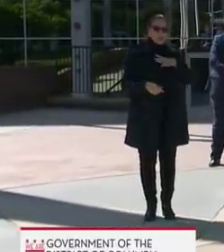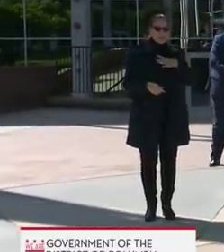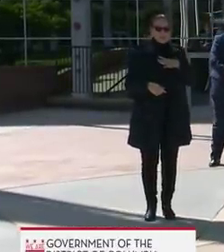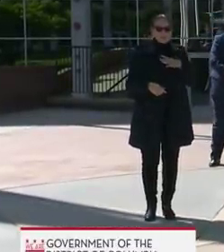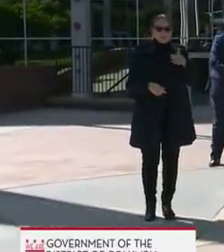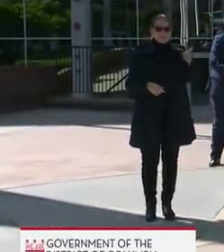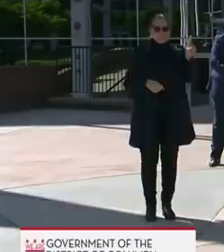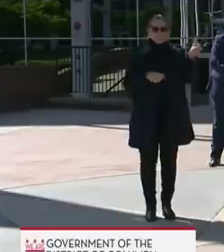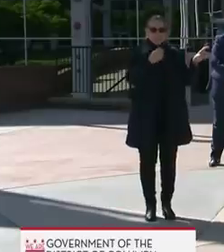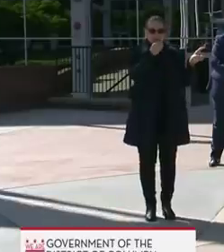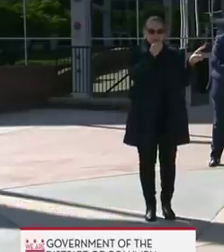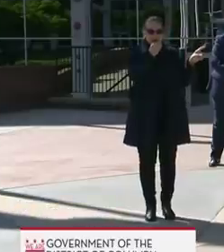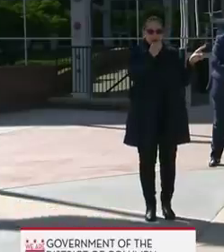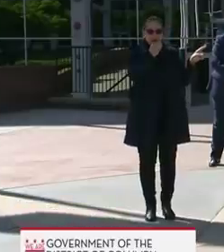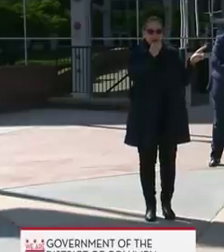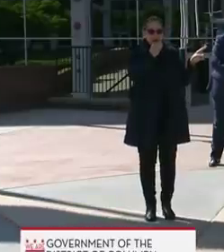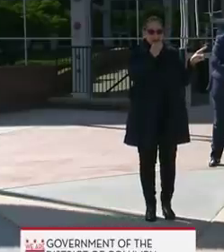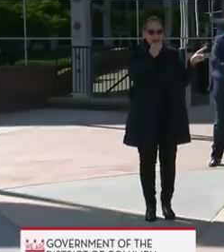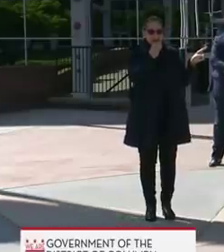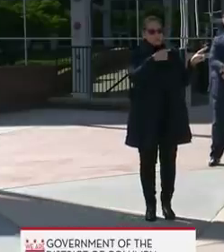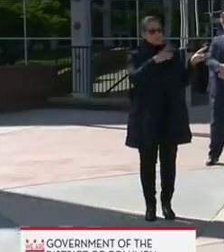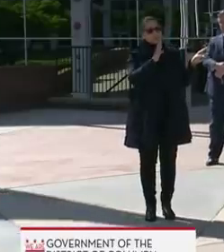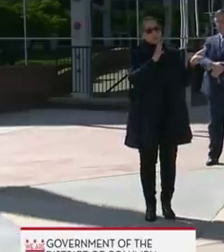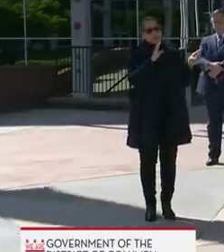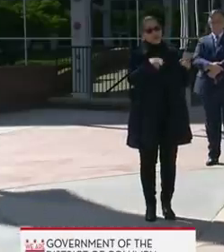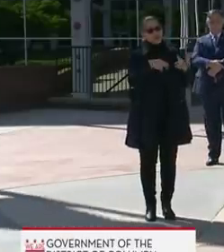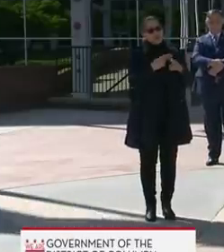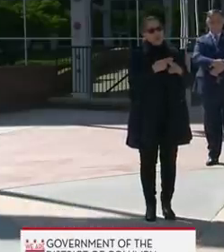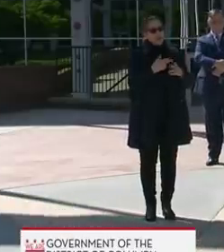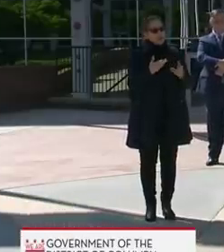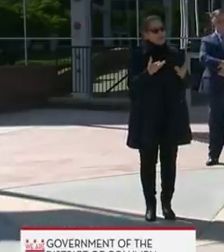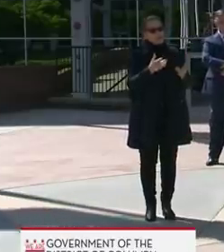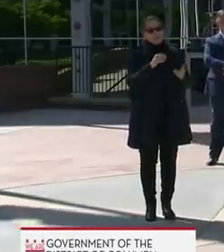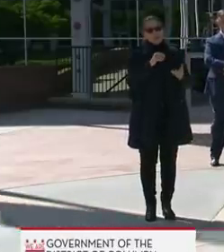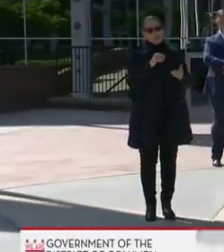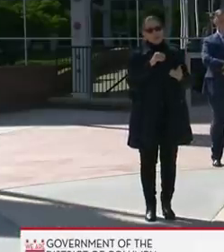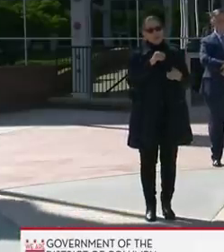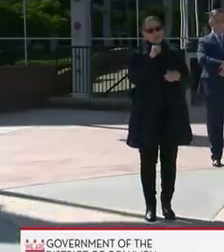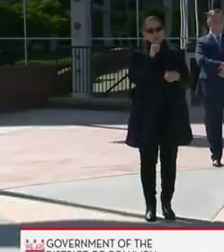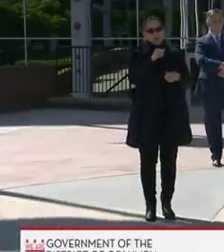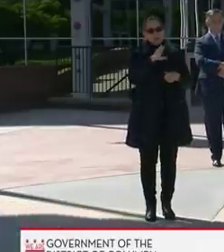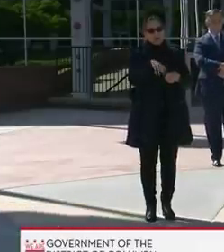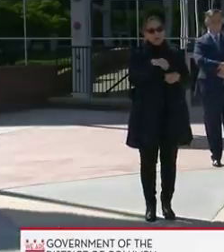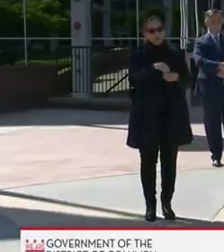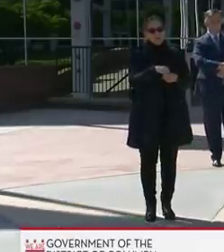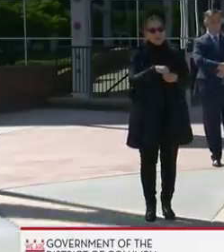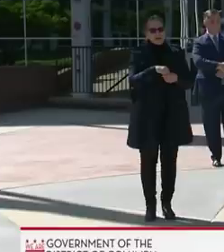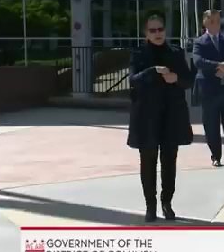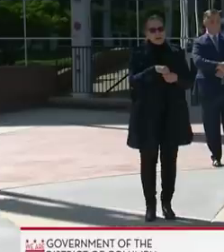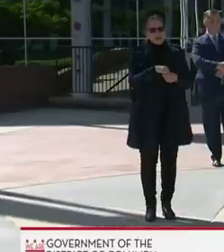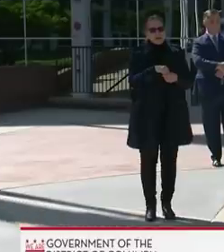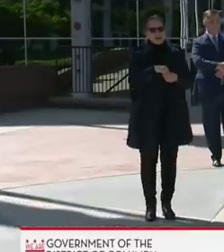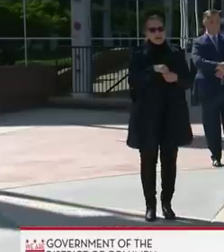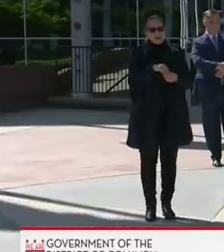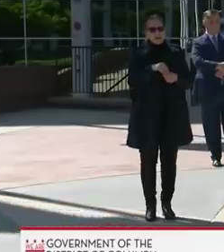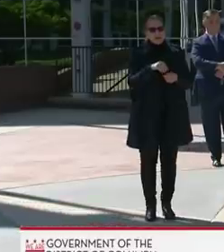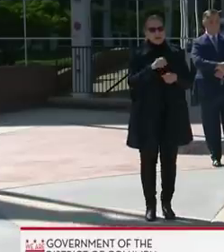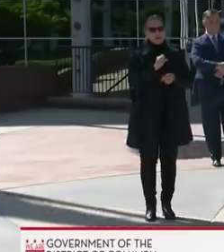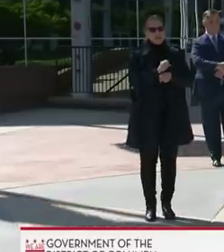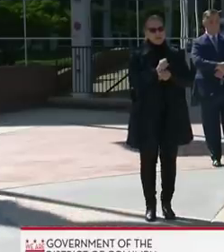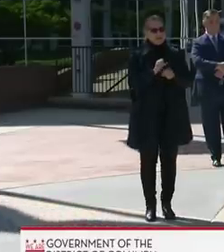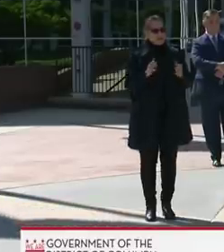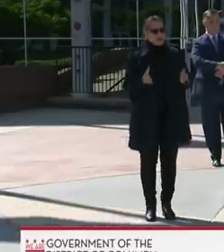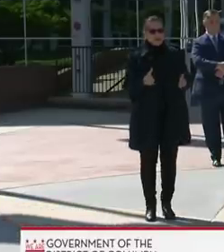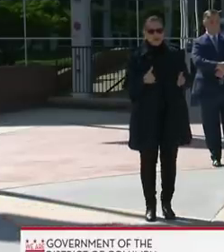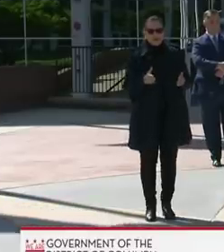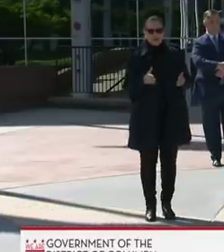excluded workers and how they would access potential benefits. I mean, you said that there's a big expense attached to it. Folks are saying that Montgomery County